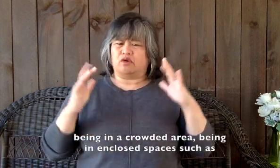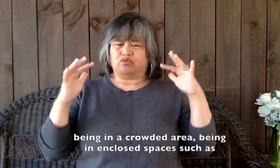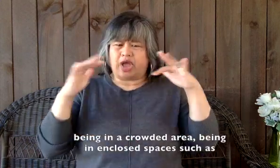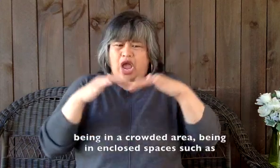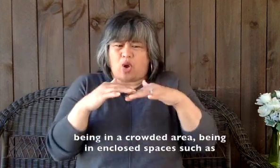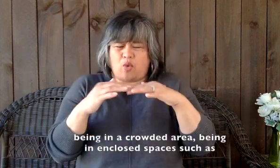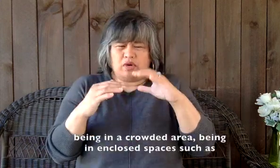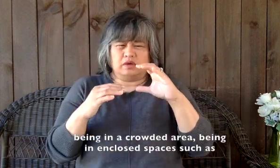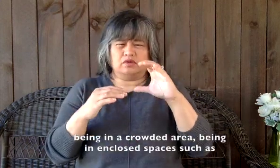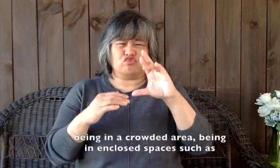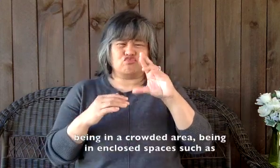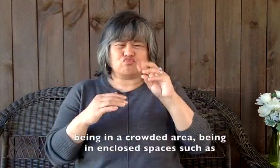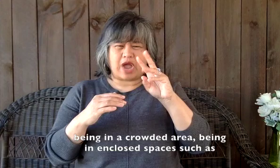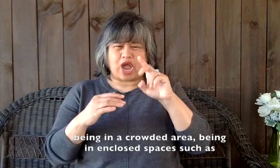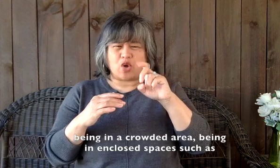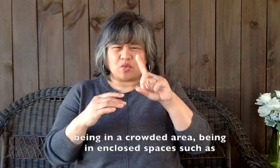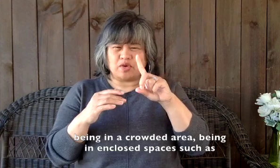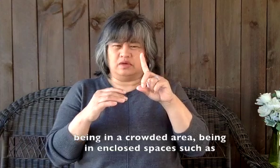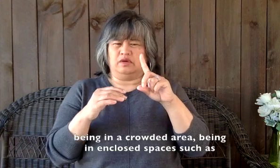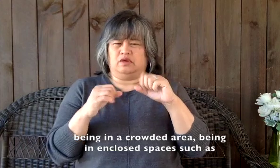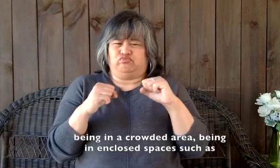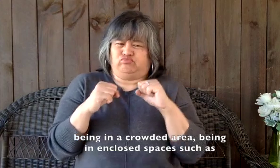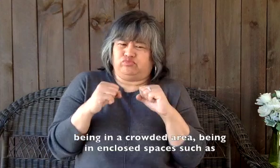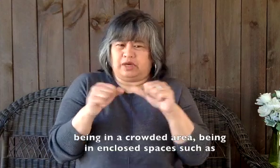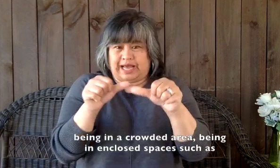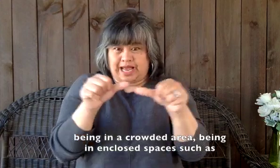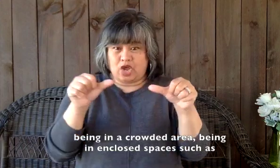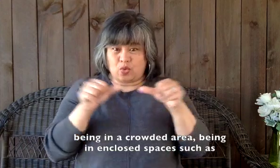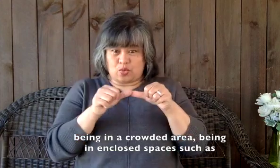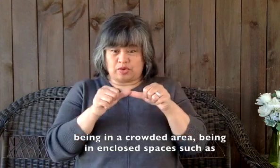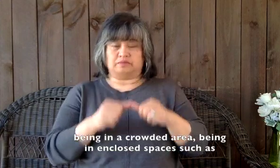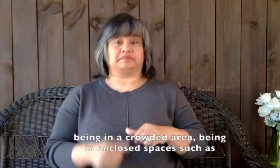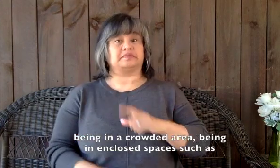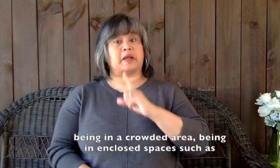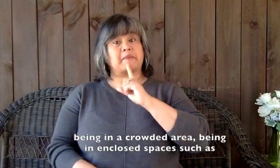being in crowded areas, and being in enclosed spaces,